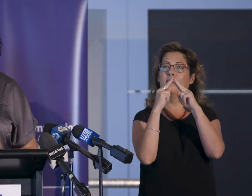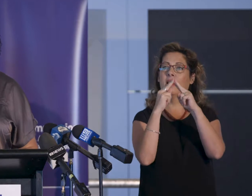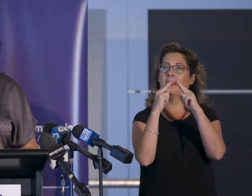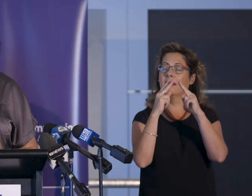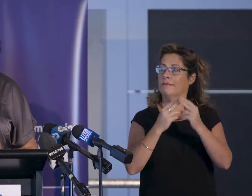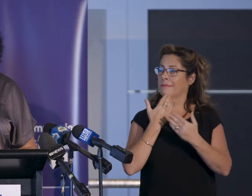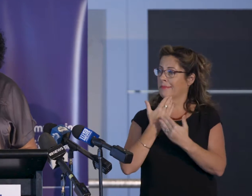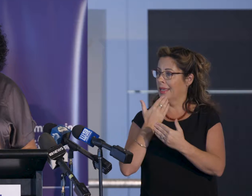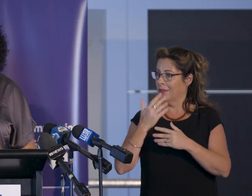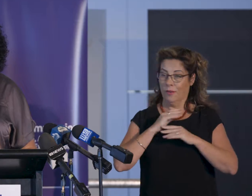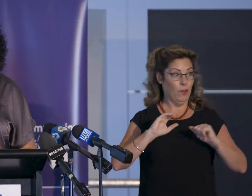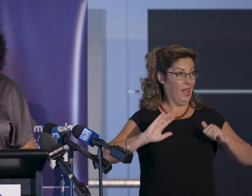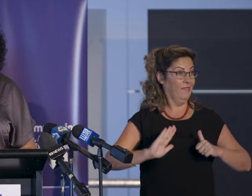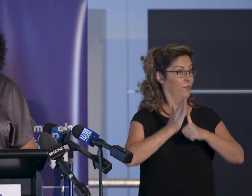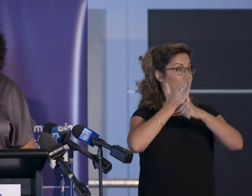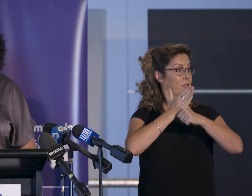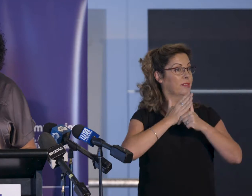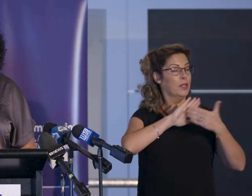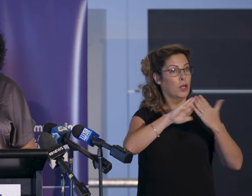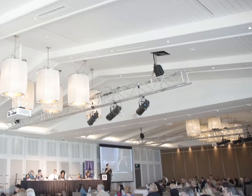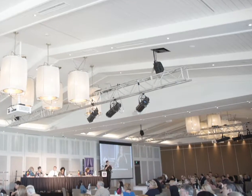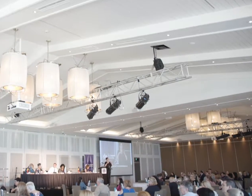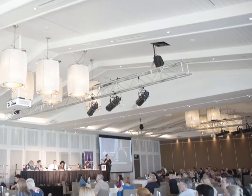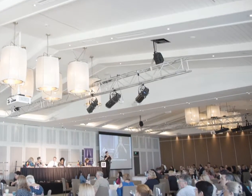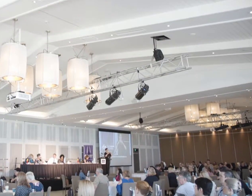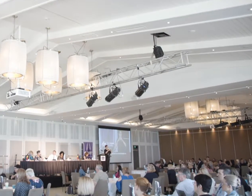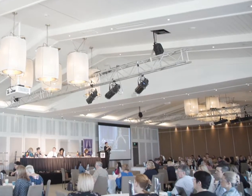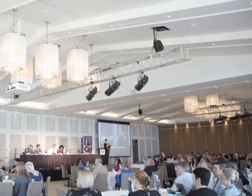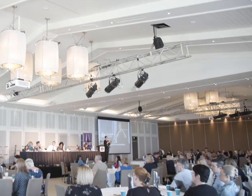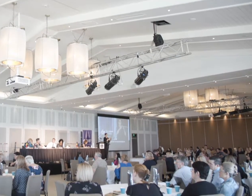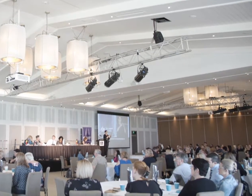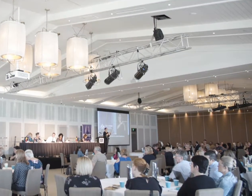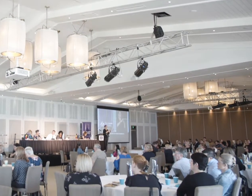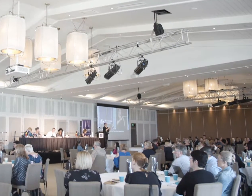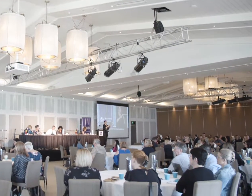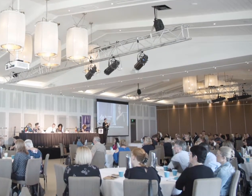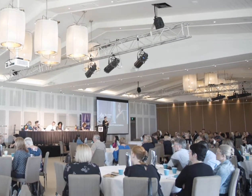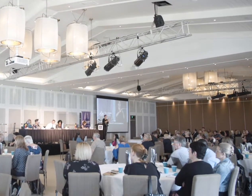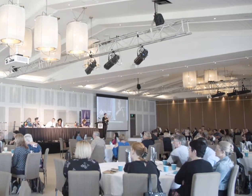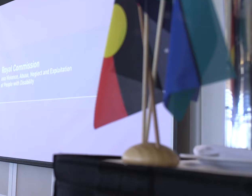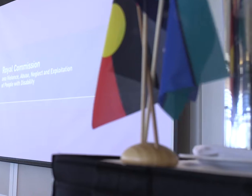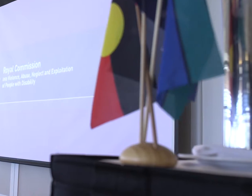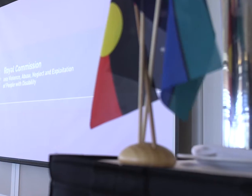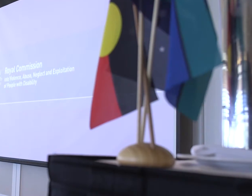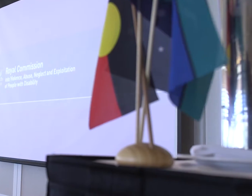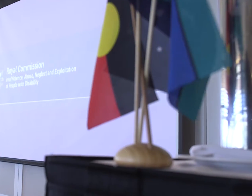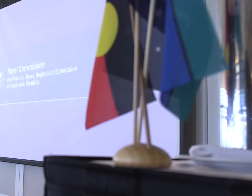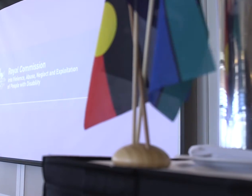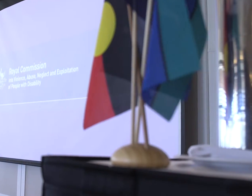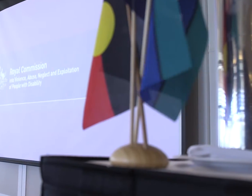first community forum. We also thank you in advance for sharing your stories with us.